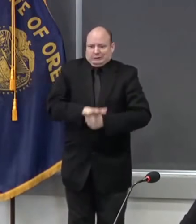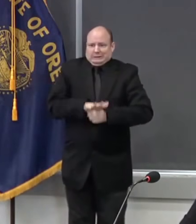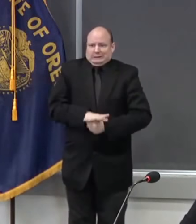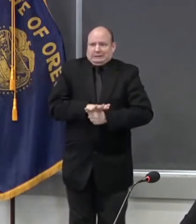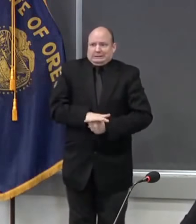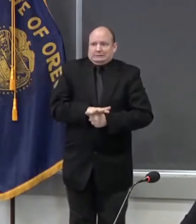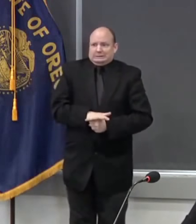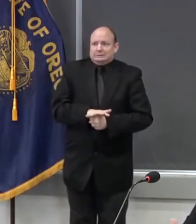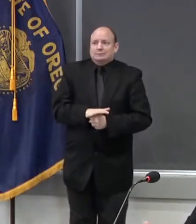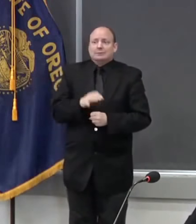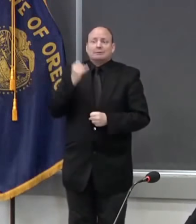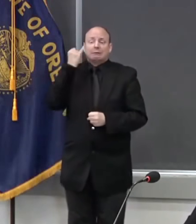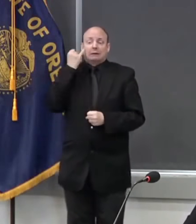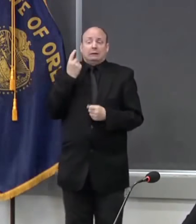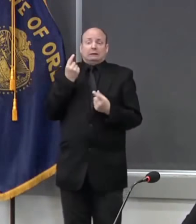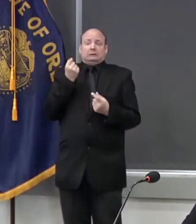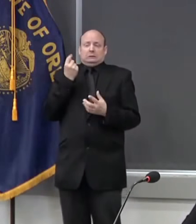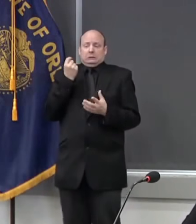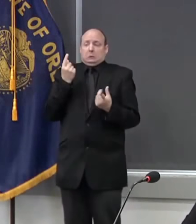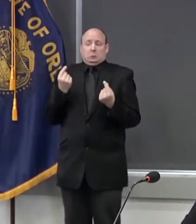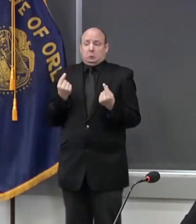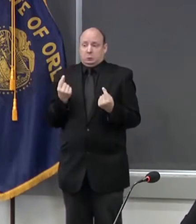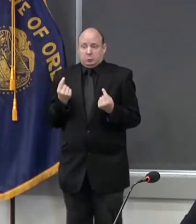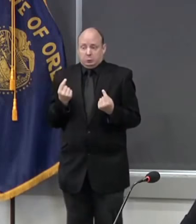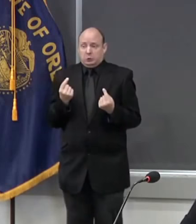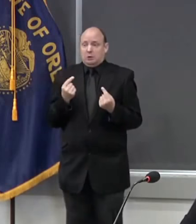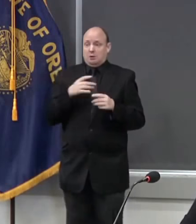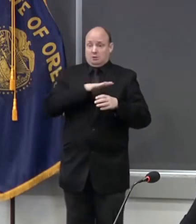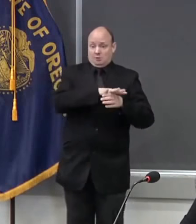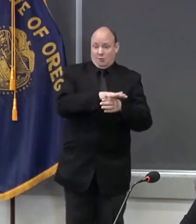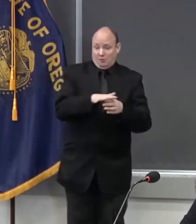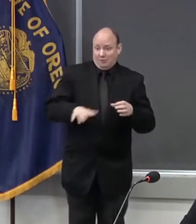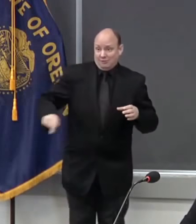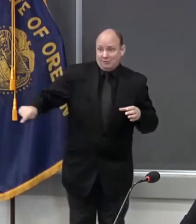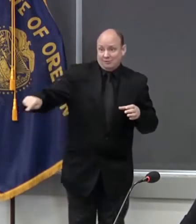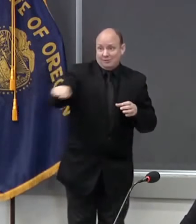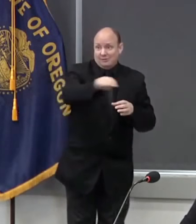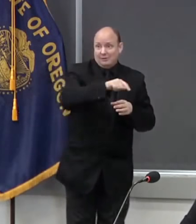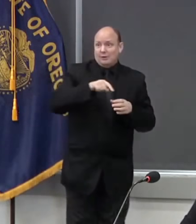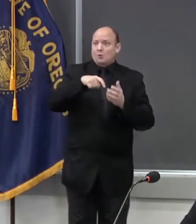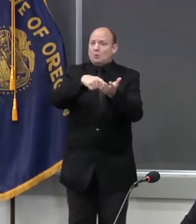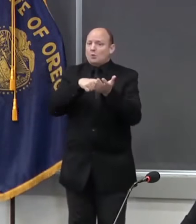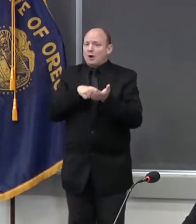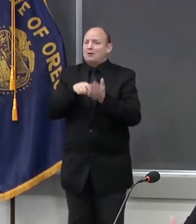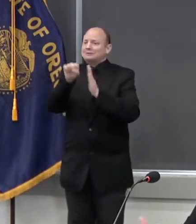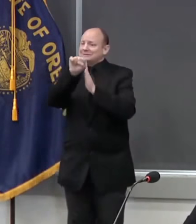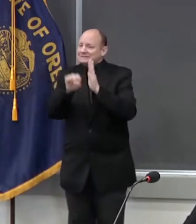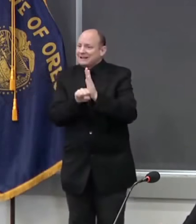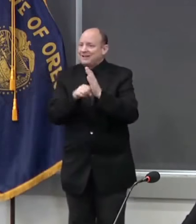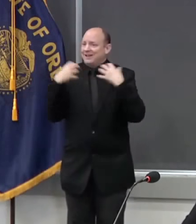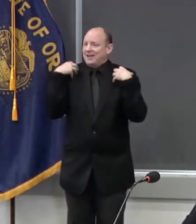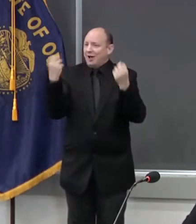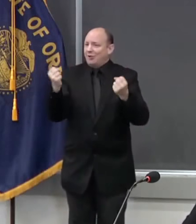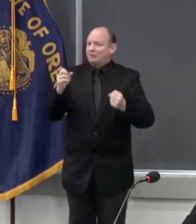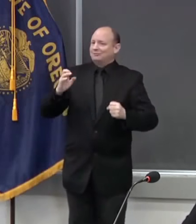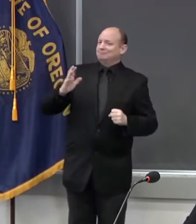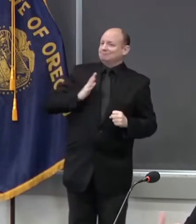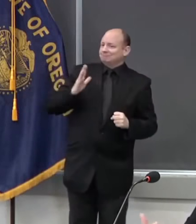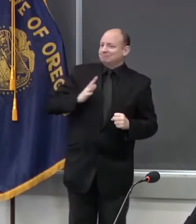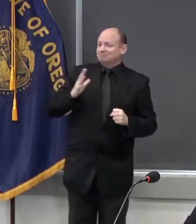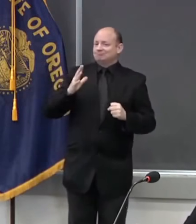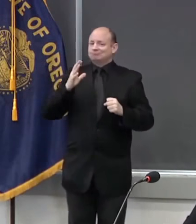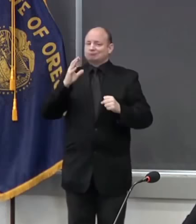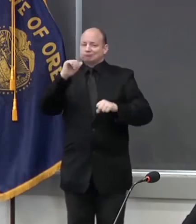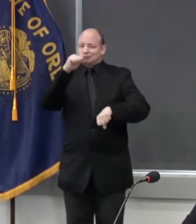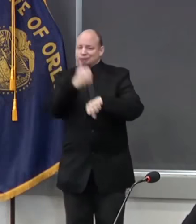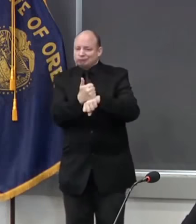that any strategy and any local strategy requires state and health officials, anything that we deploy